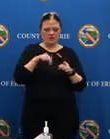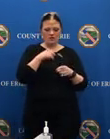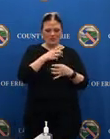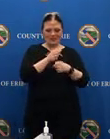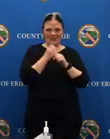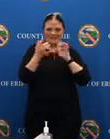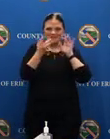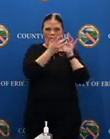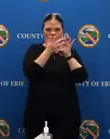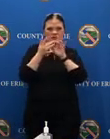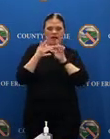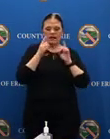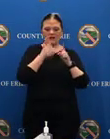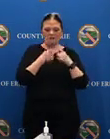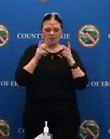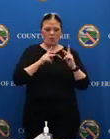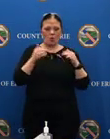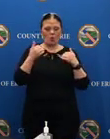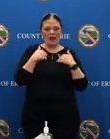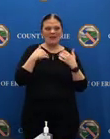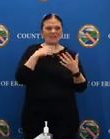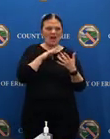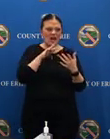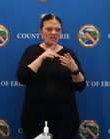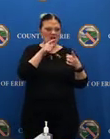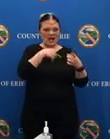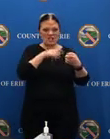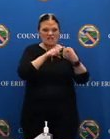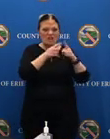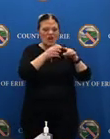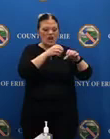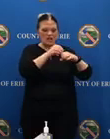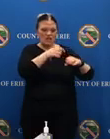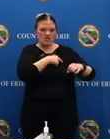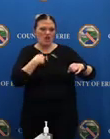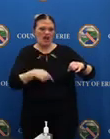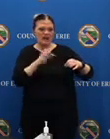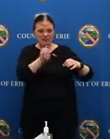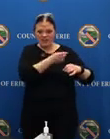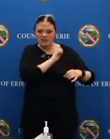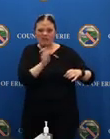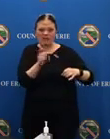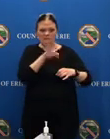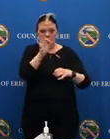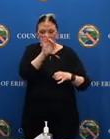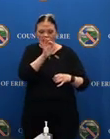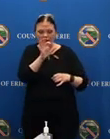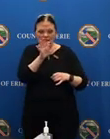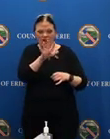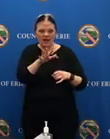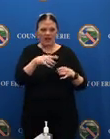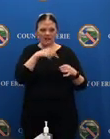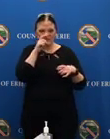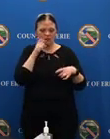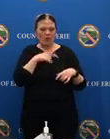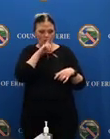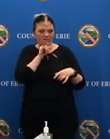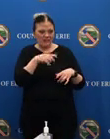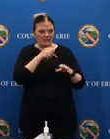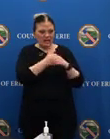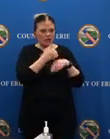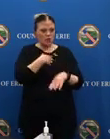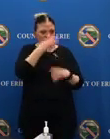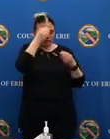contacts from individuals who say, hey, I've got a contact who's got a friend who's in China and they can get you N95 masks. I'm like, oh, really? Can you send